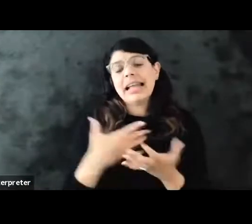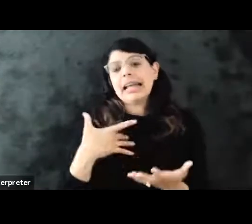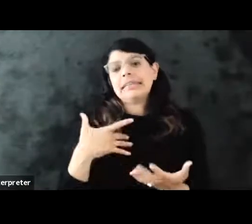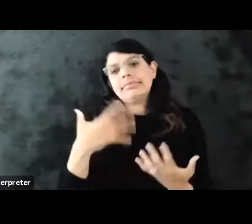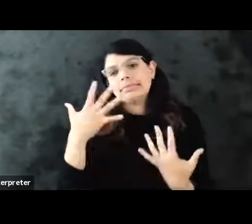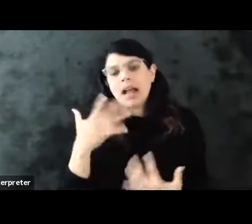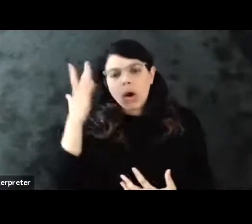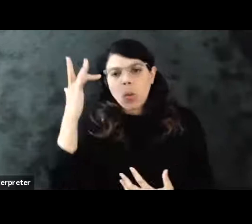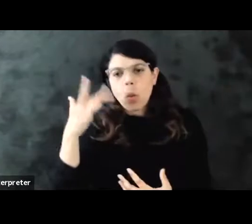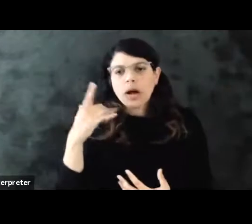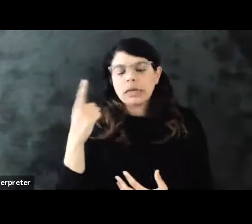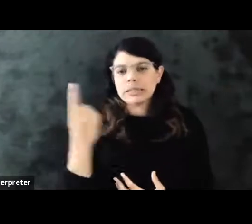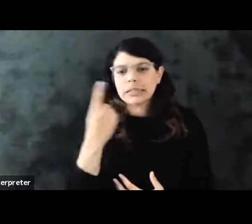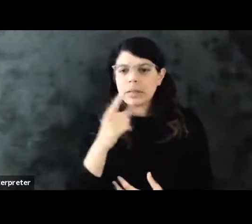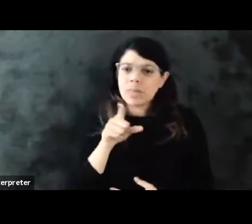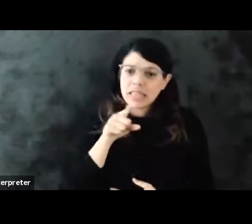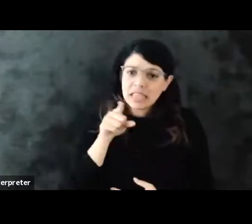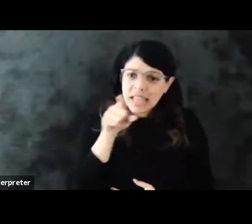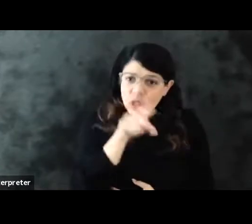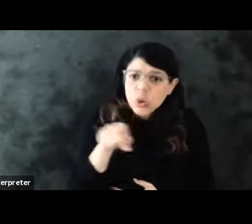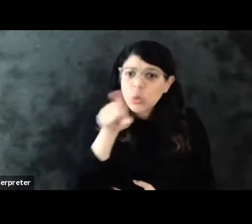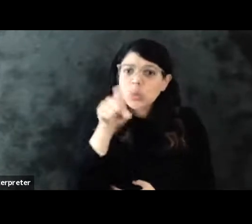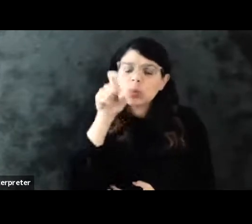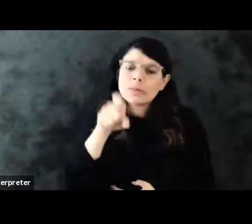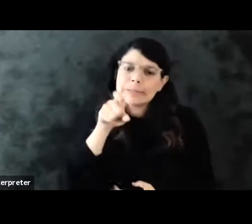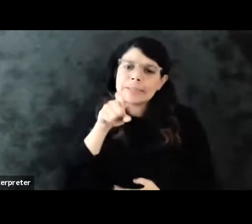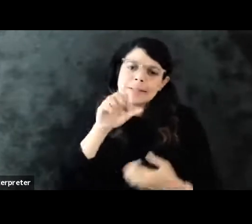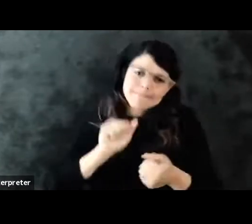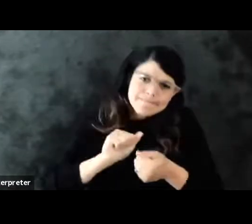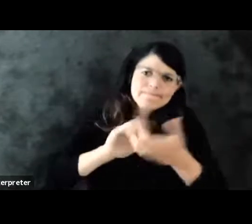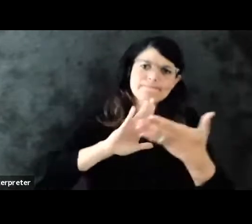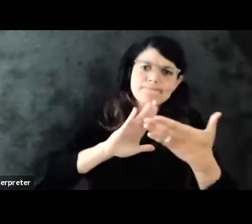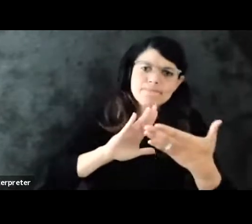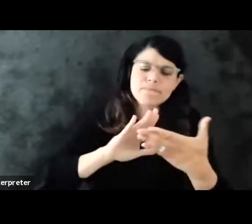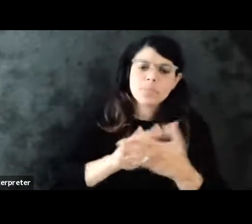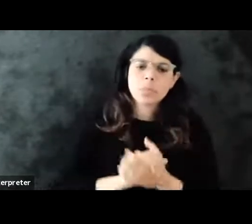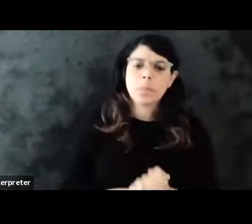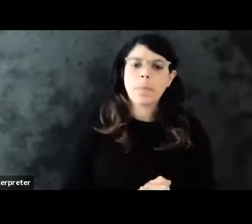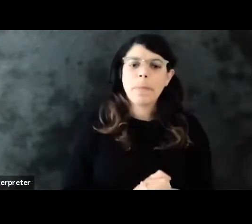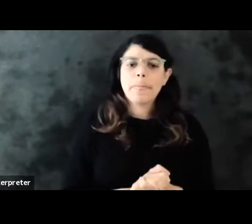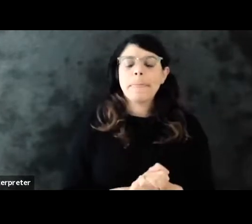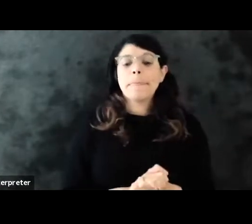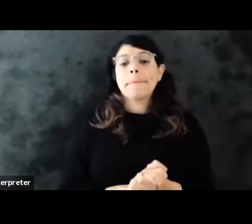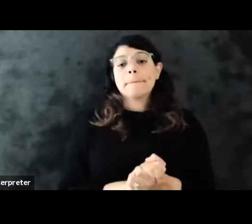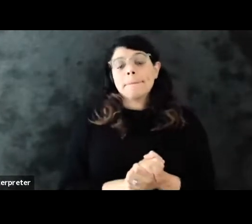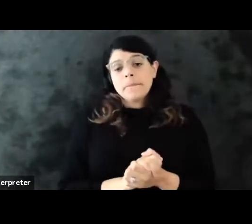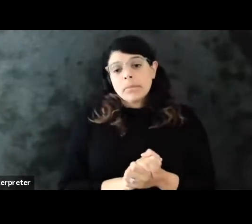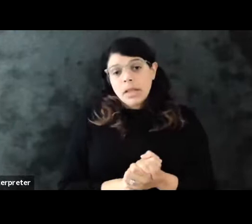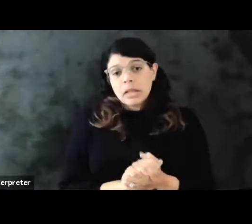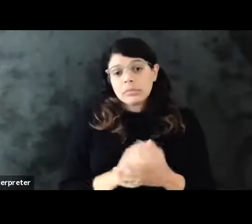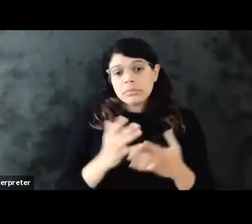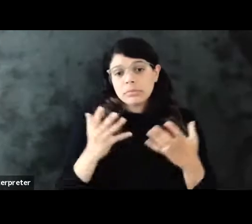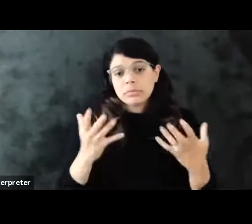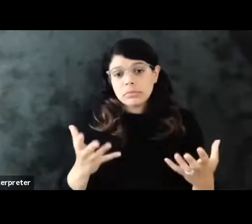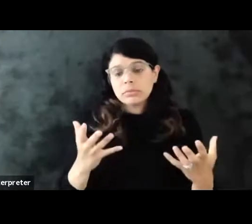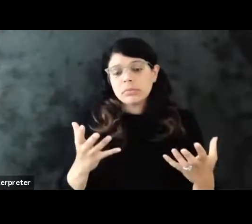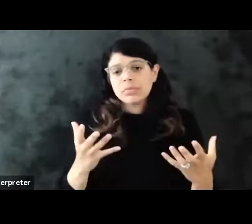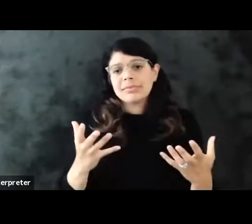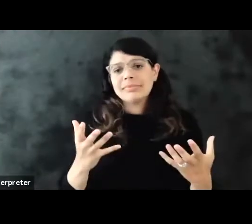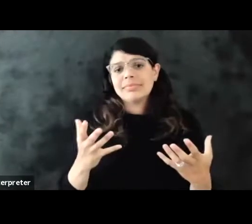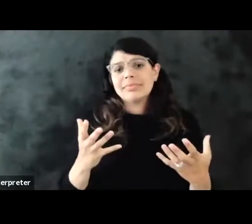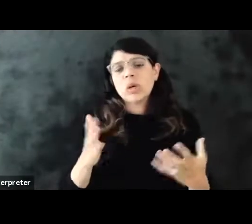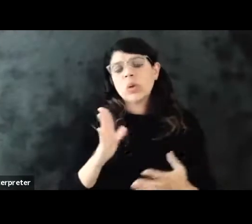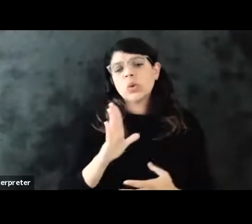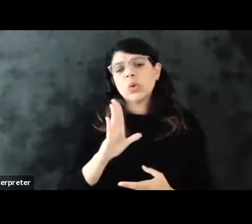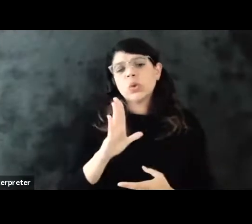that I learned as a student is that we have the responsibility to do something about, racial injustice, to